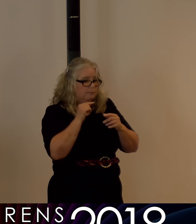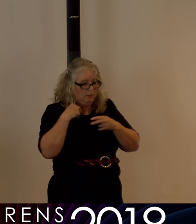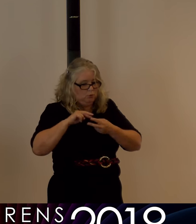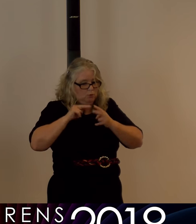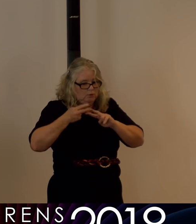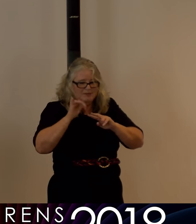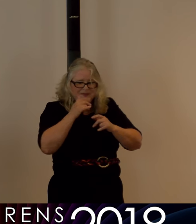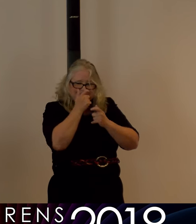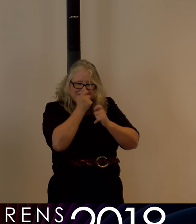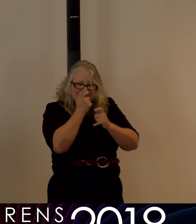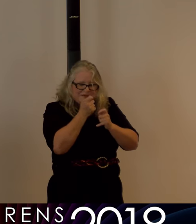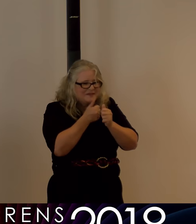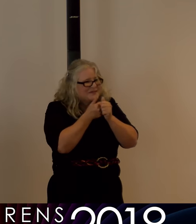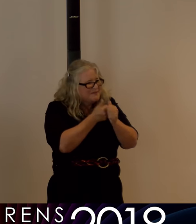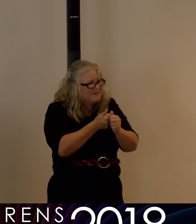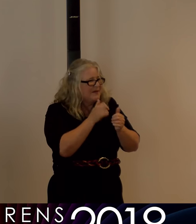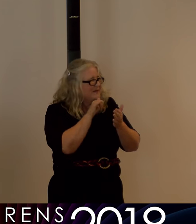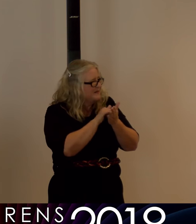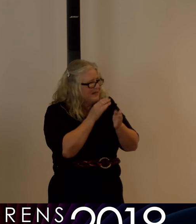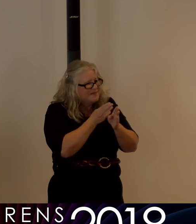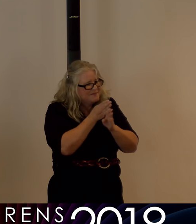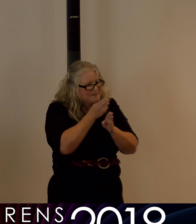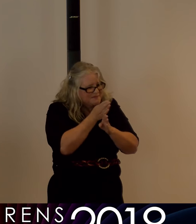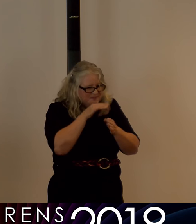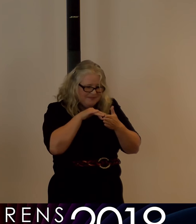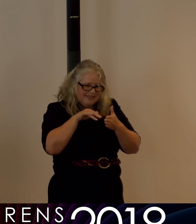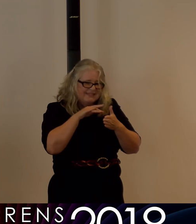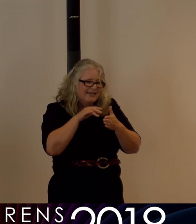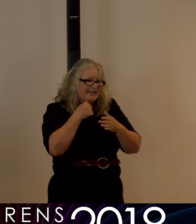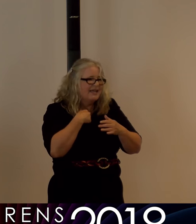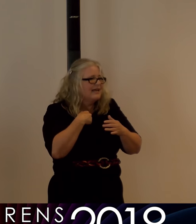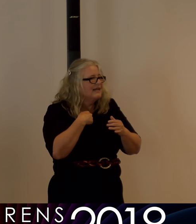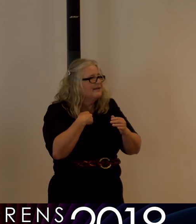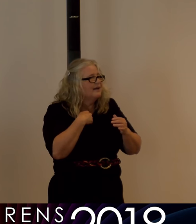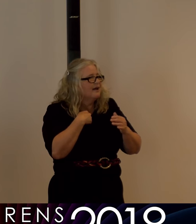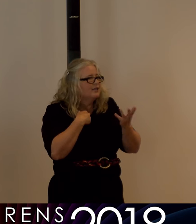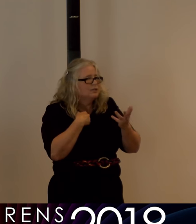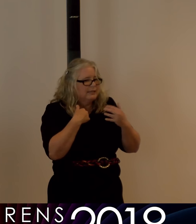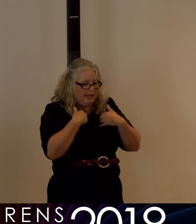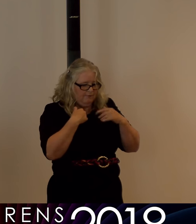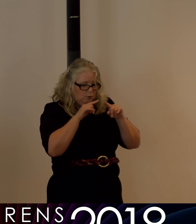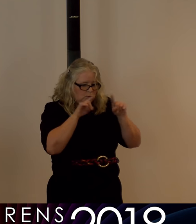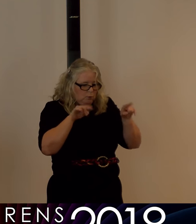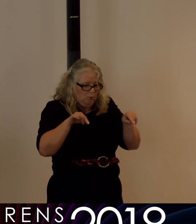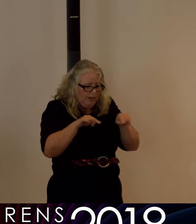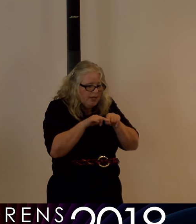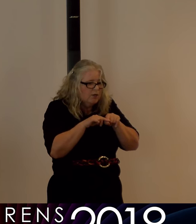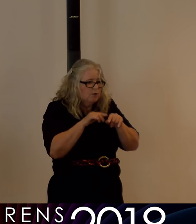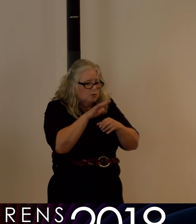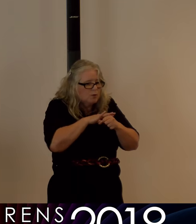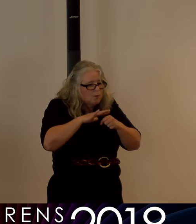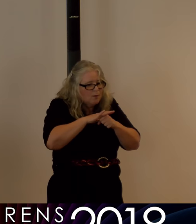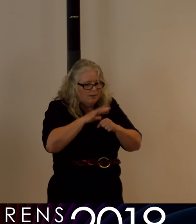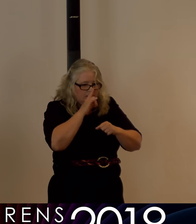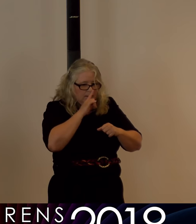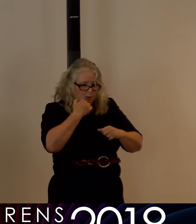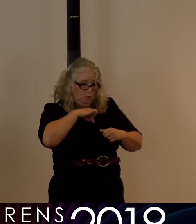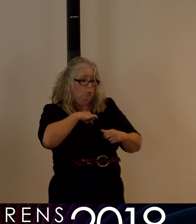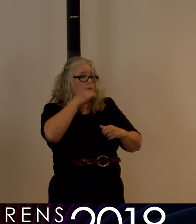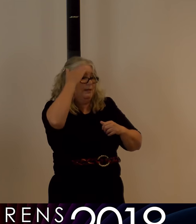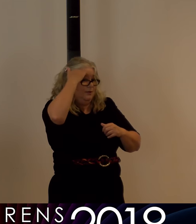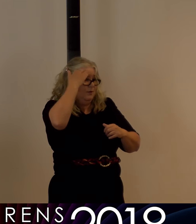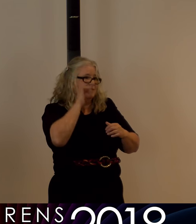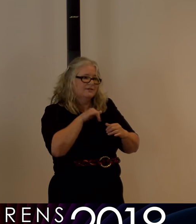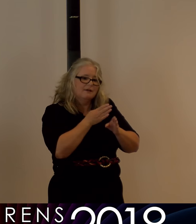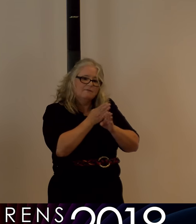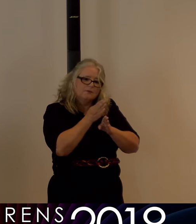this field. And I've just put squares around the mice that we made that we've now deposited at the Jackson Laboratory. So this field